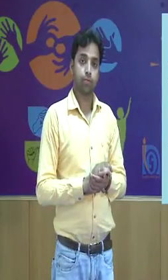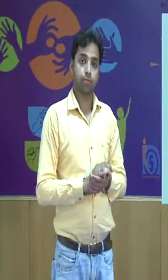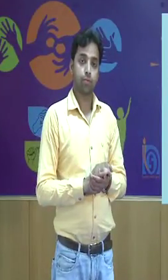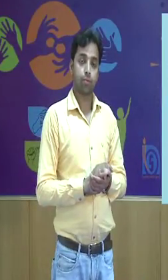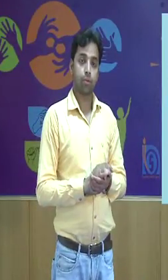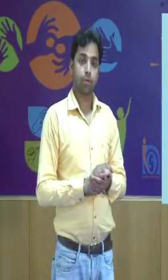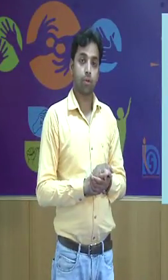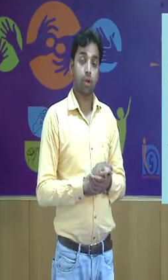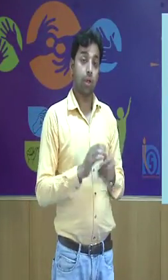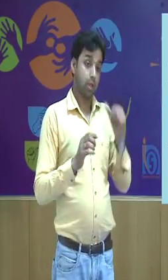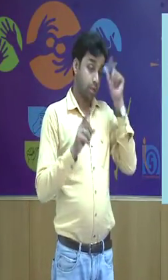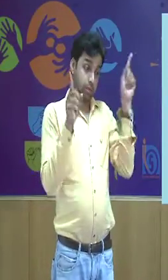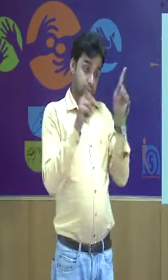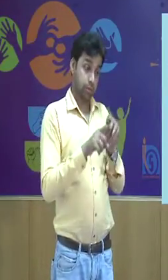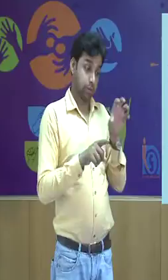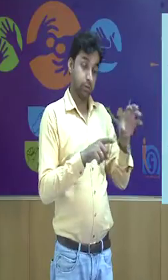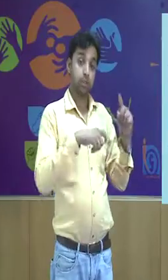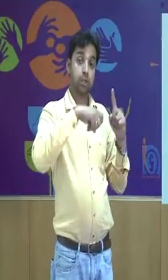in the state of Kerala,